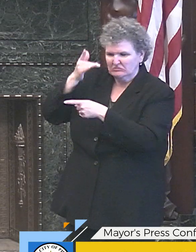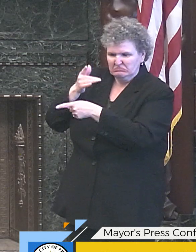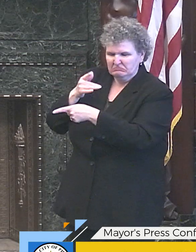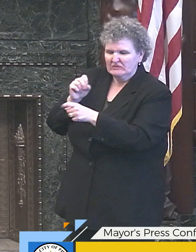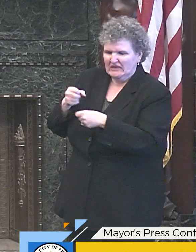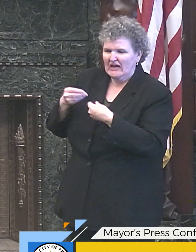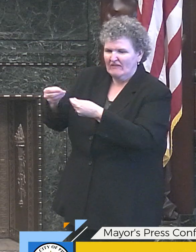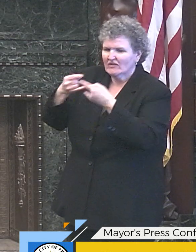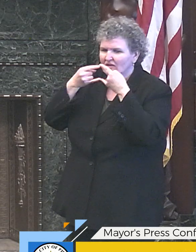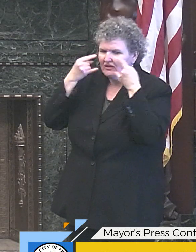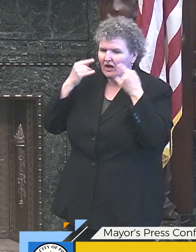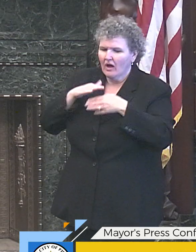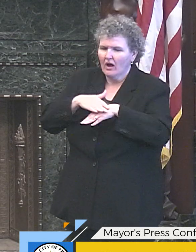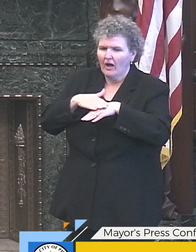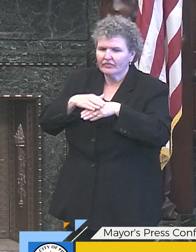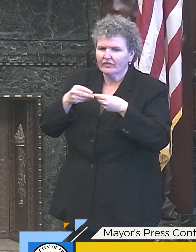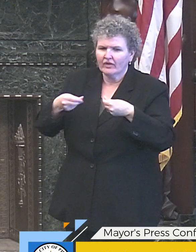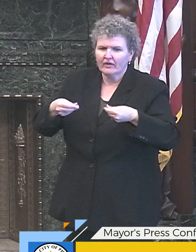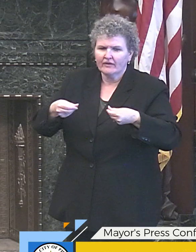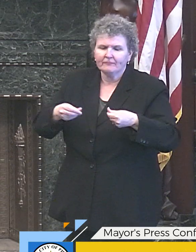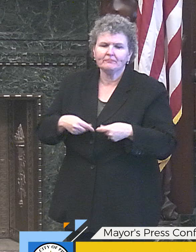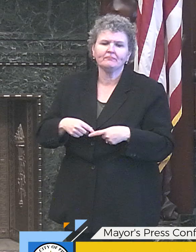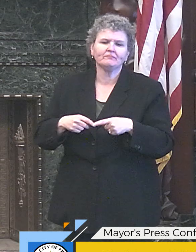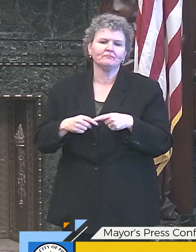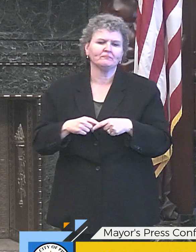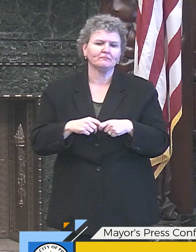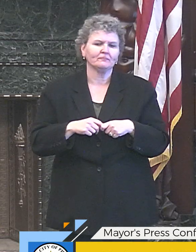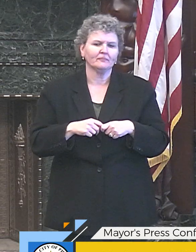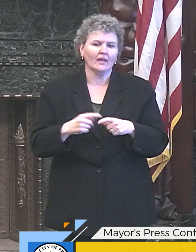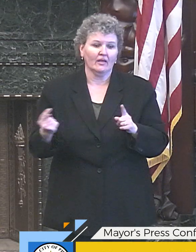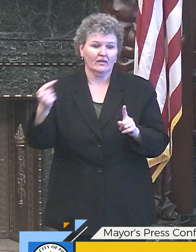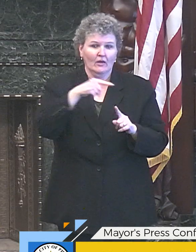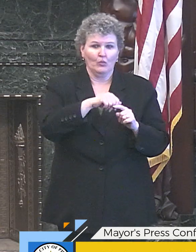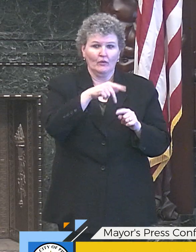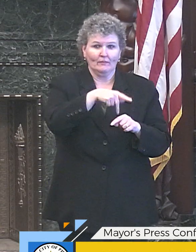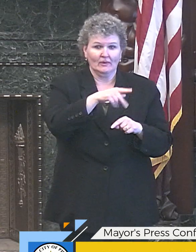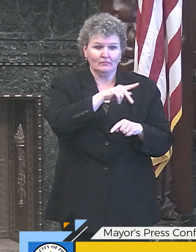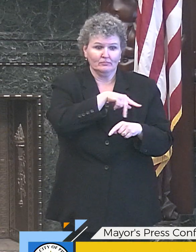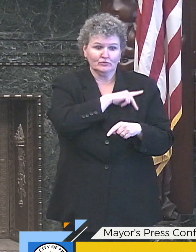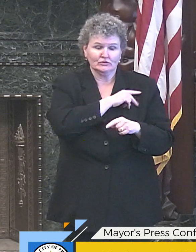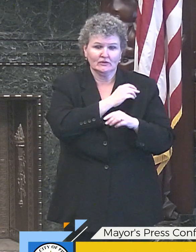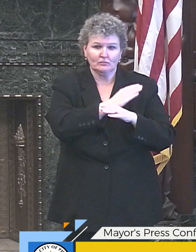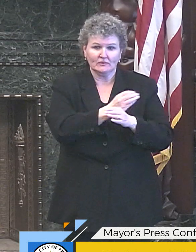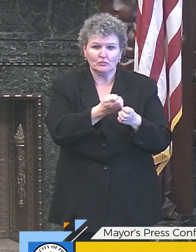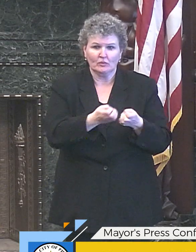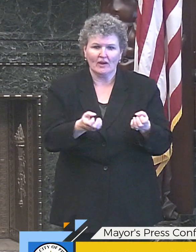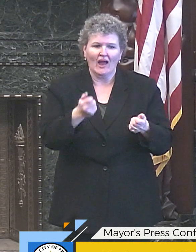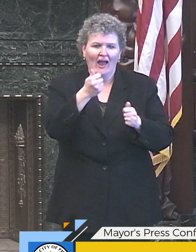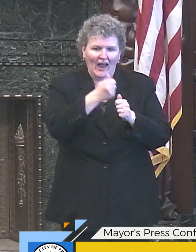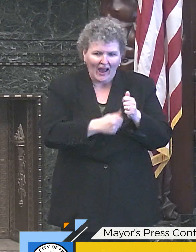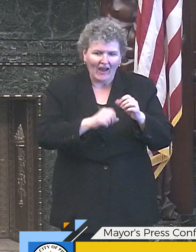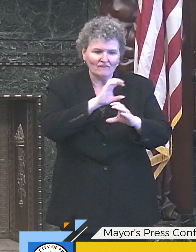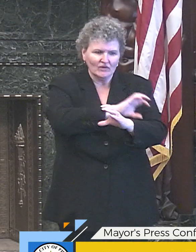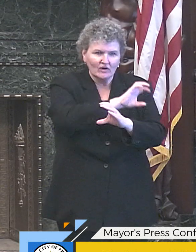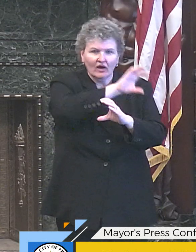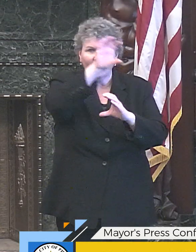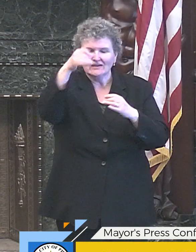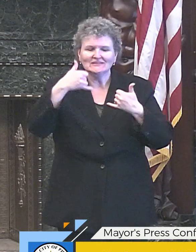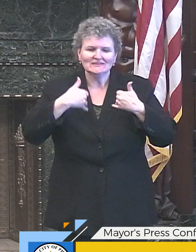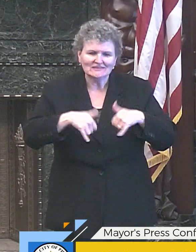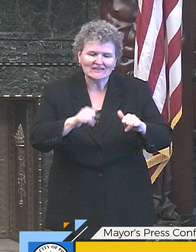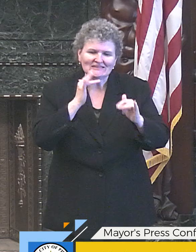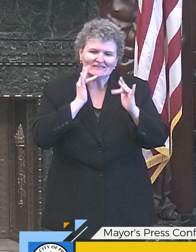to this notion is that PPE all over the country is in short supply, and we're going to have to continue